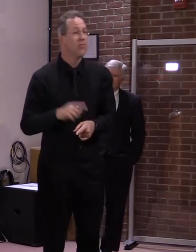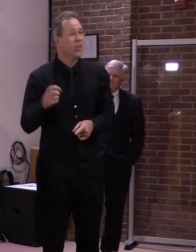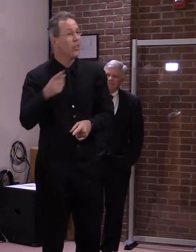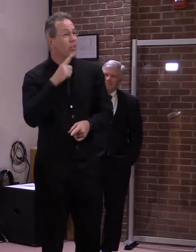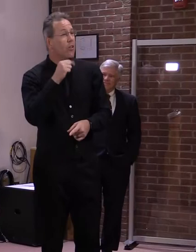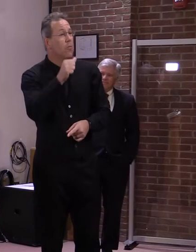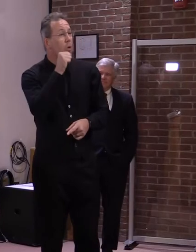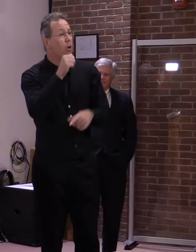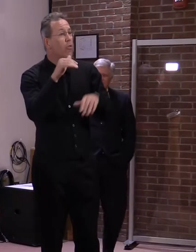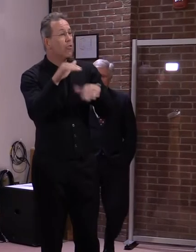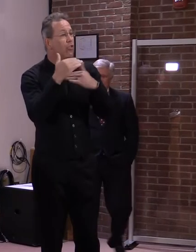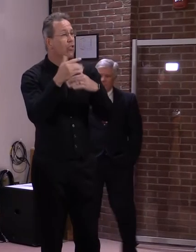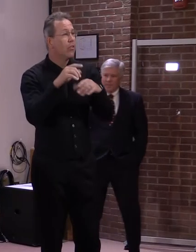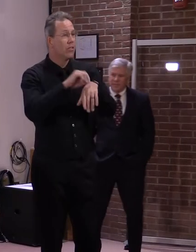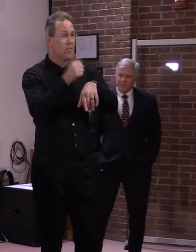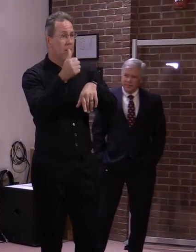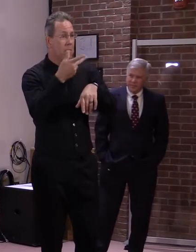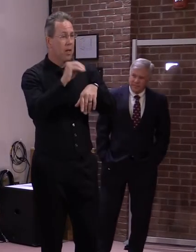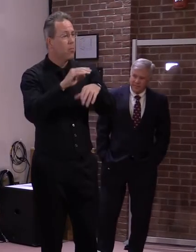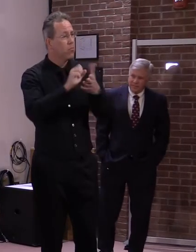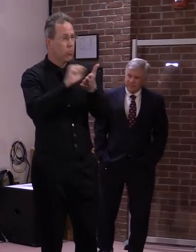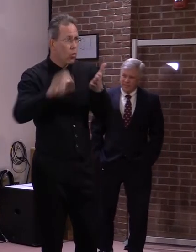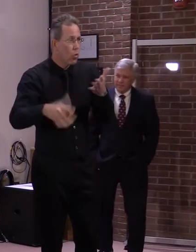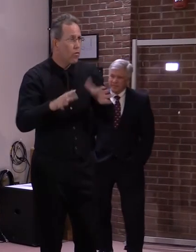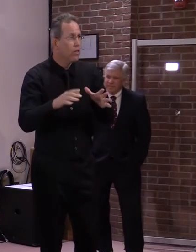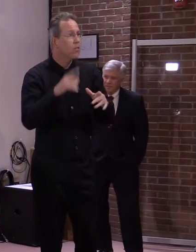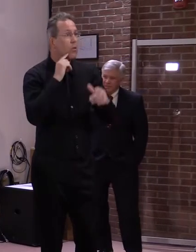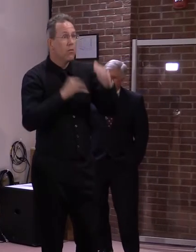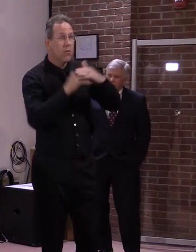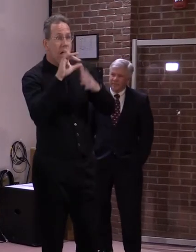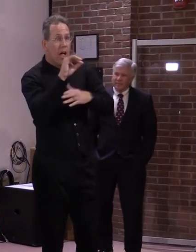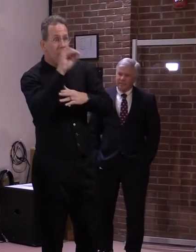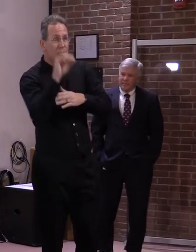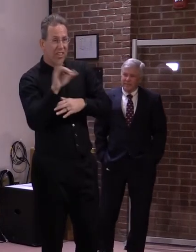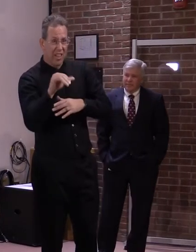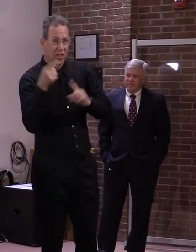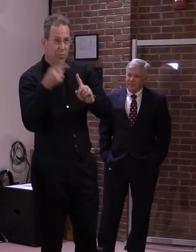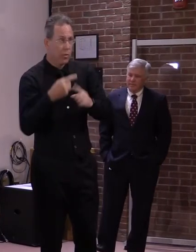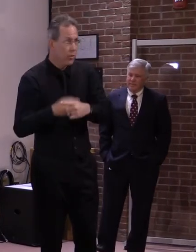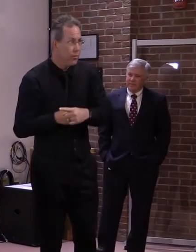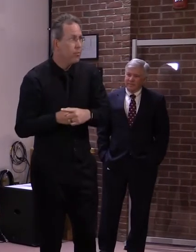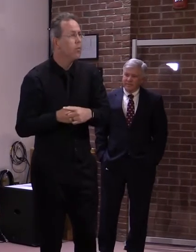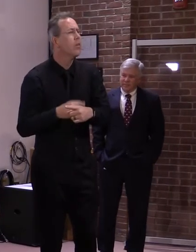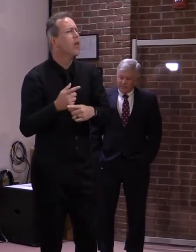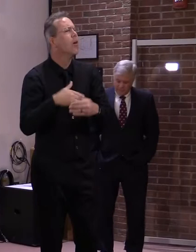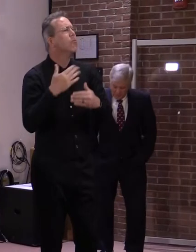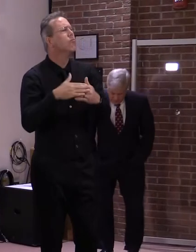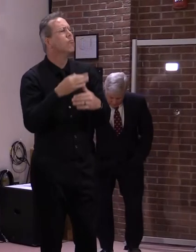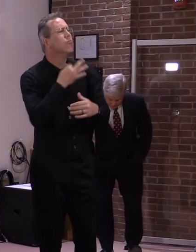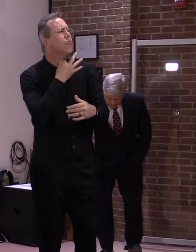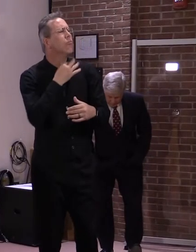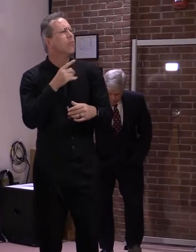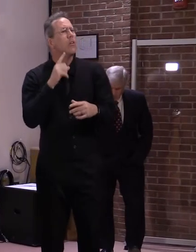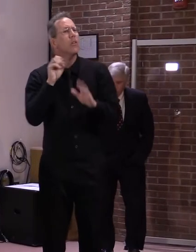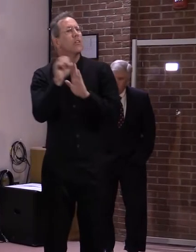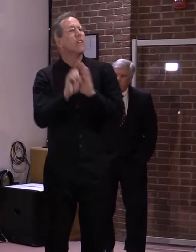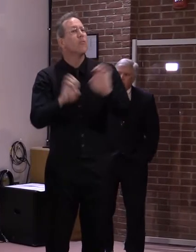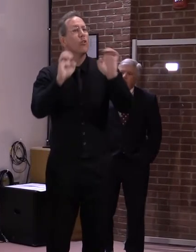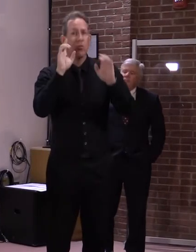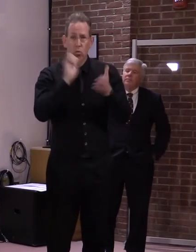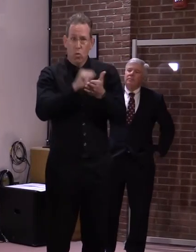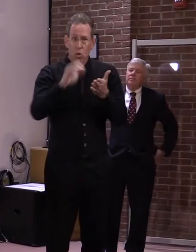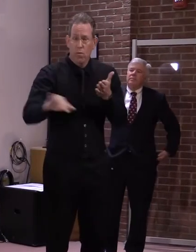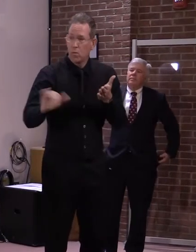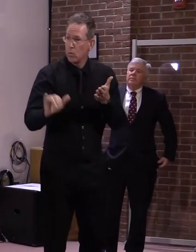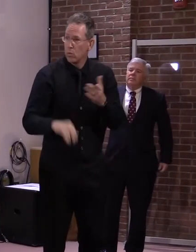hand? Yeah, we're doing our best to try and unwind that and contemplate that. So we'll have more information next week.